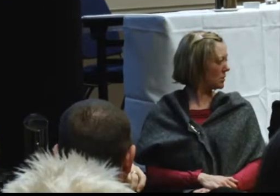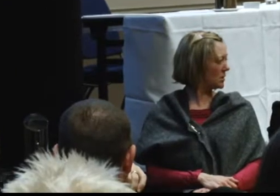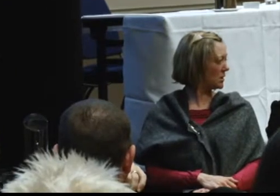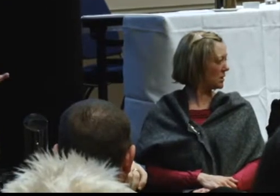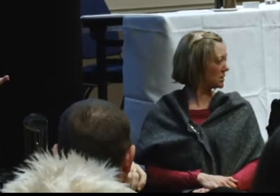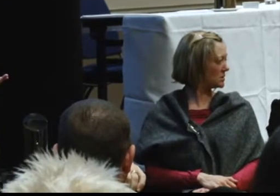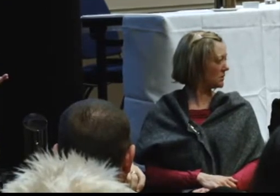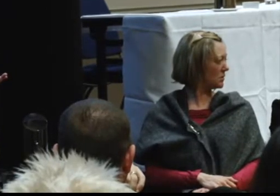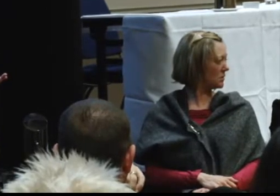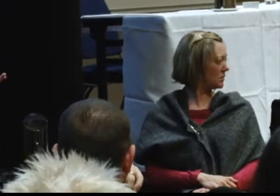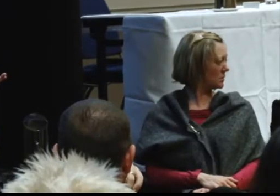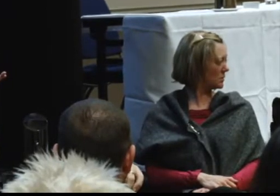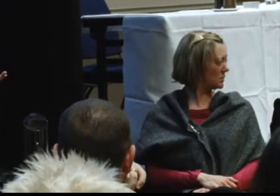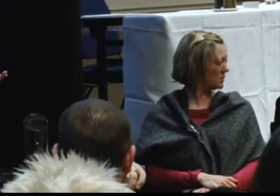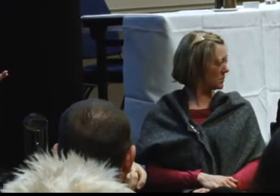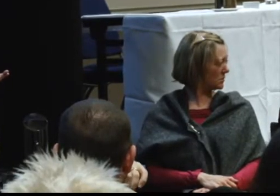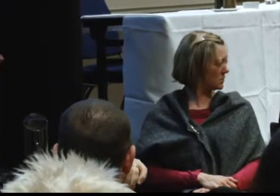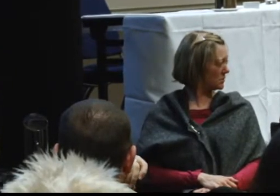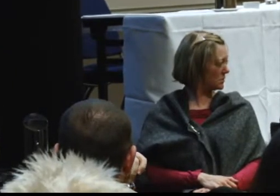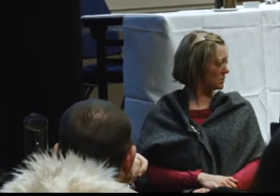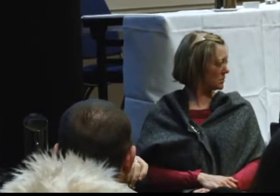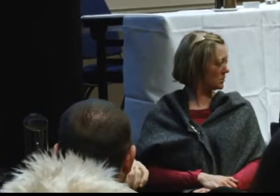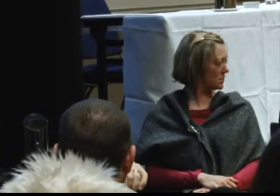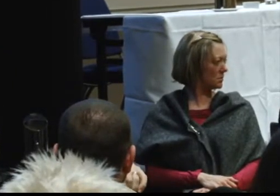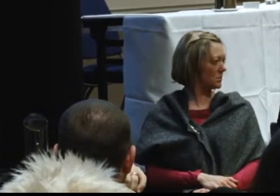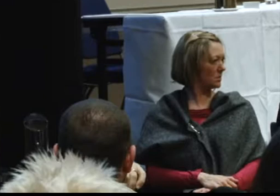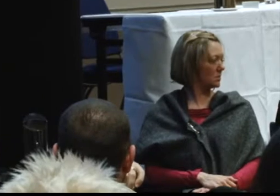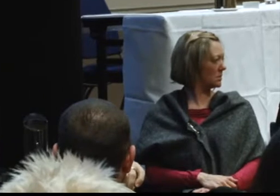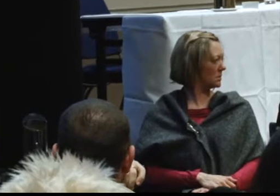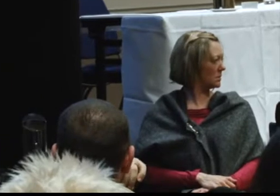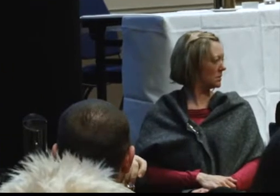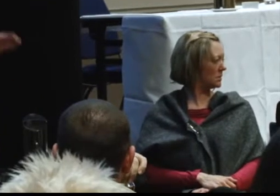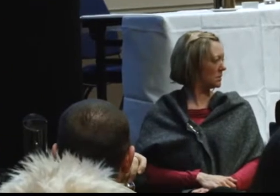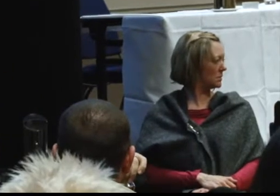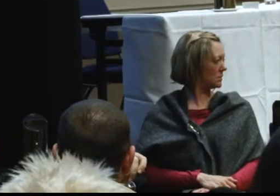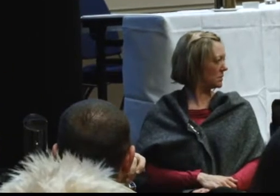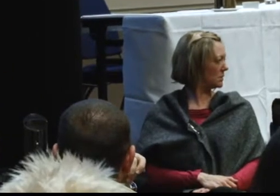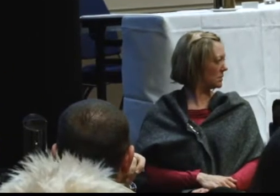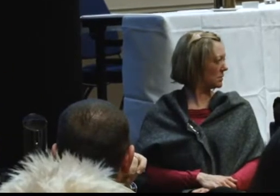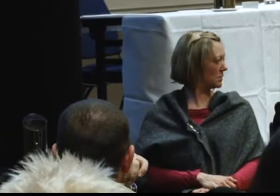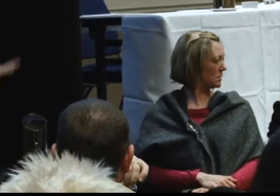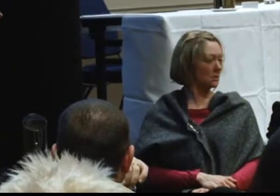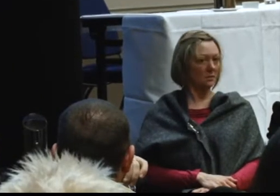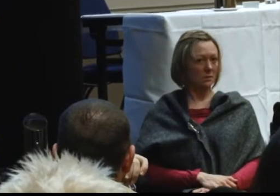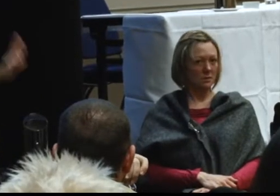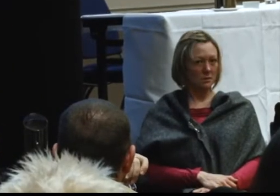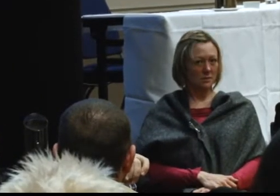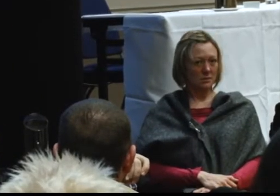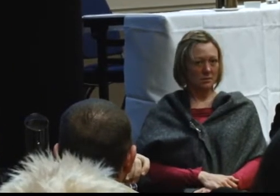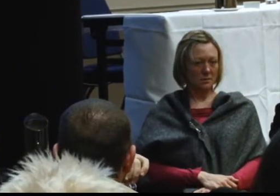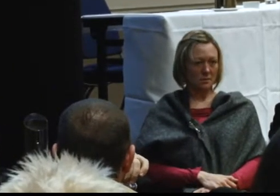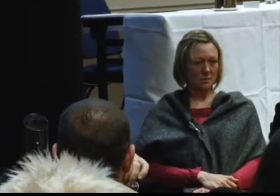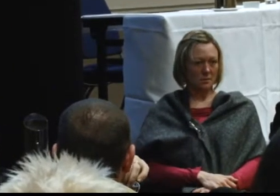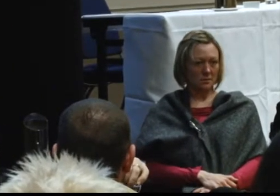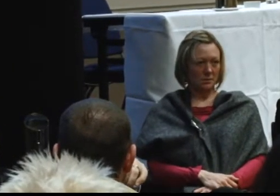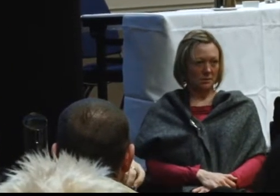Do you think that this is going to be appropriate? She raced to the laptop at that moment in time and pulled them all down. So